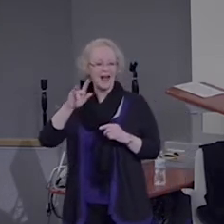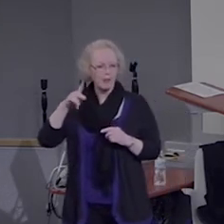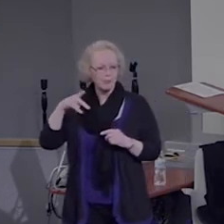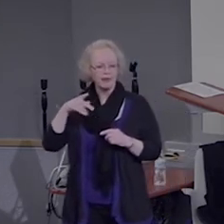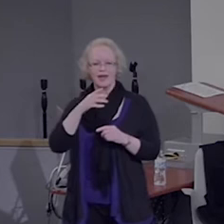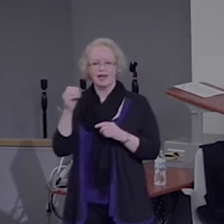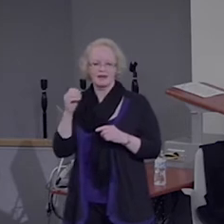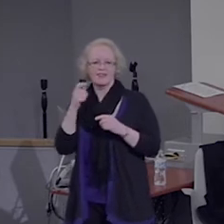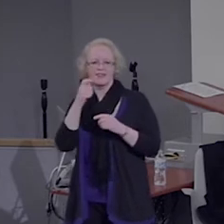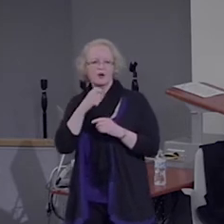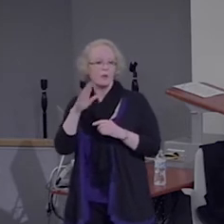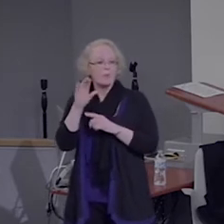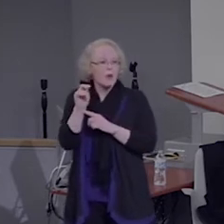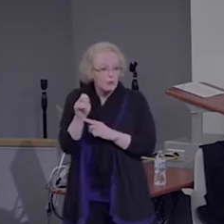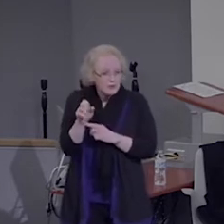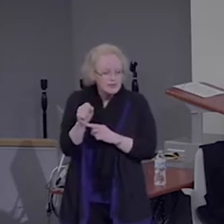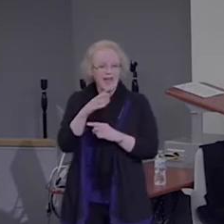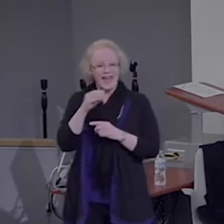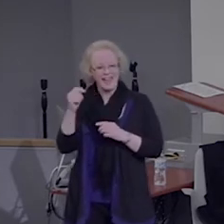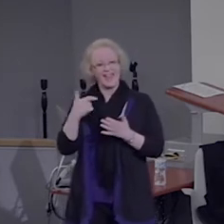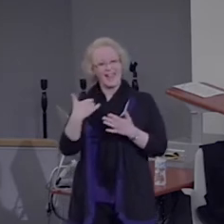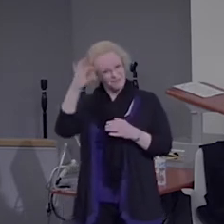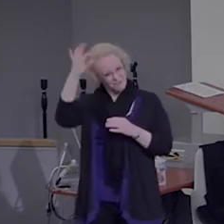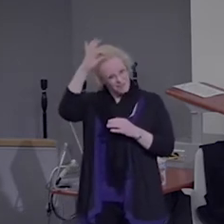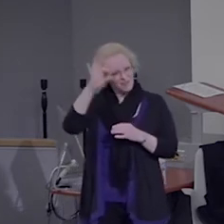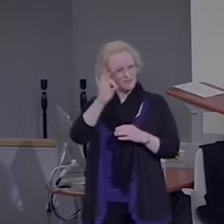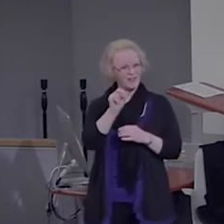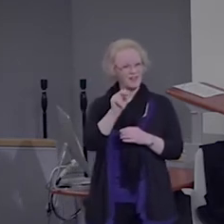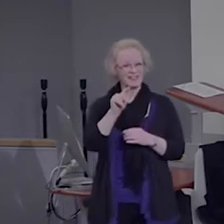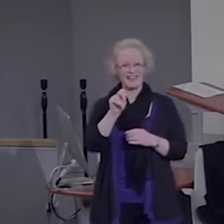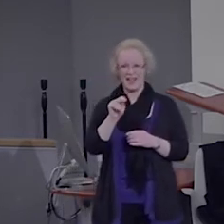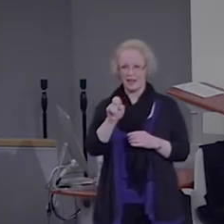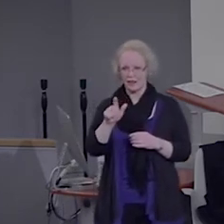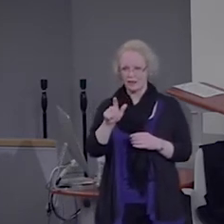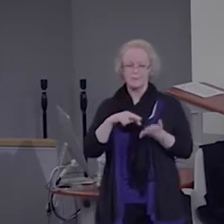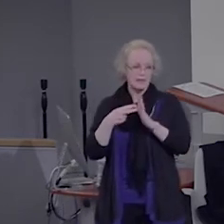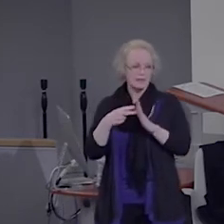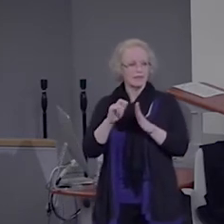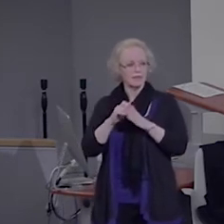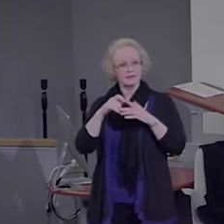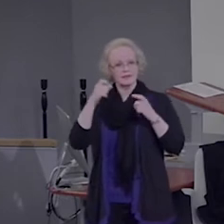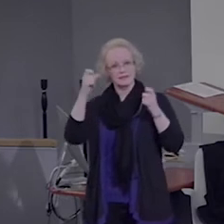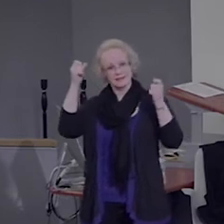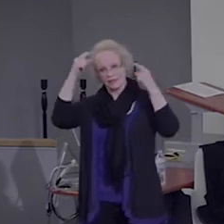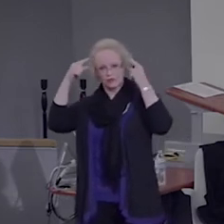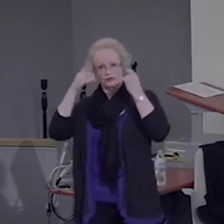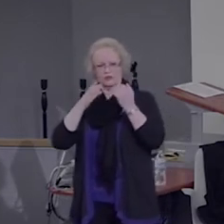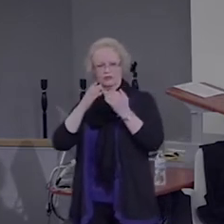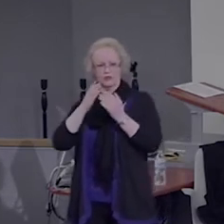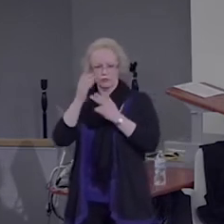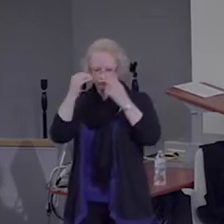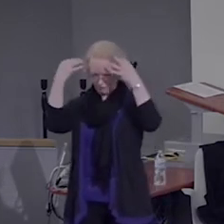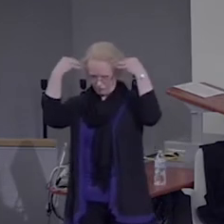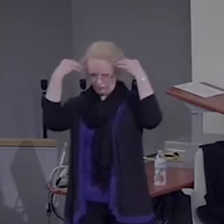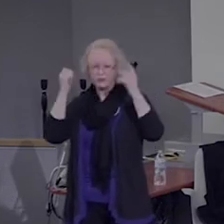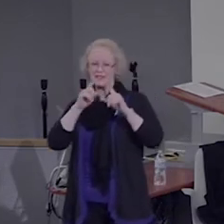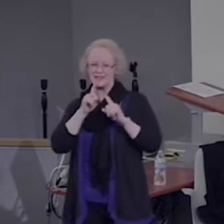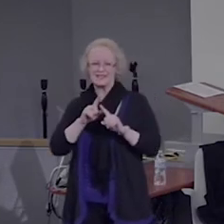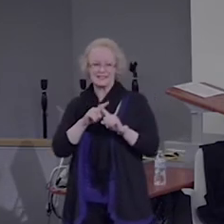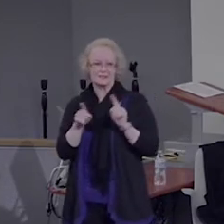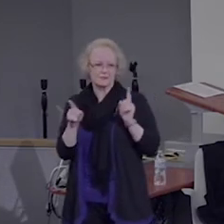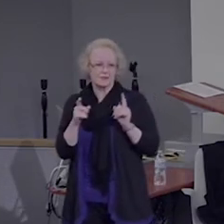so signals that are traveling through the head are very different at various ages and so